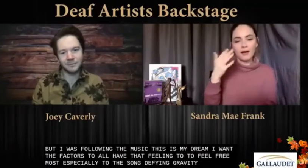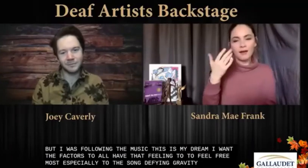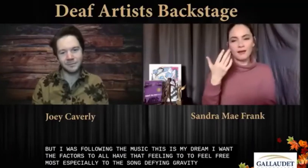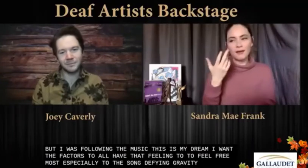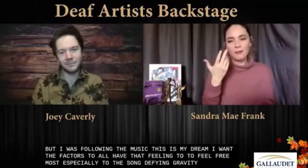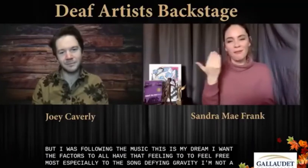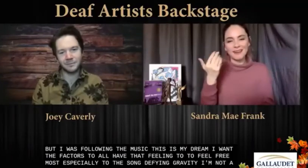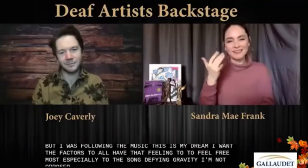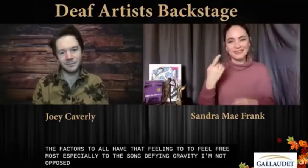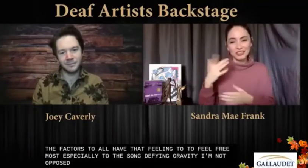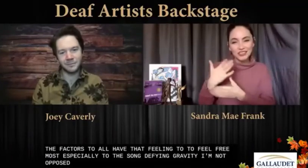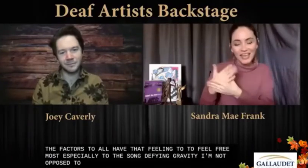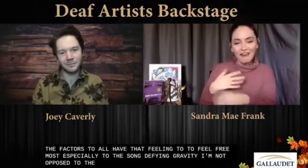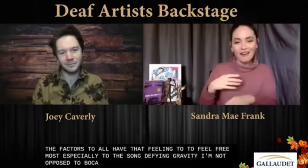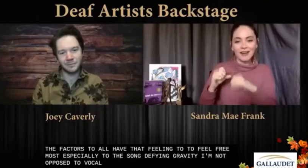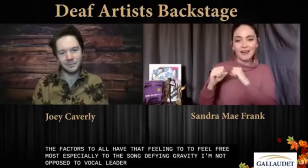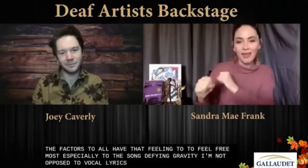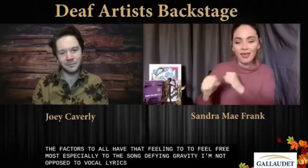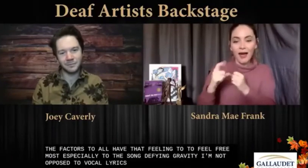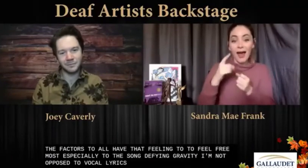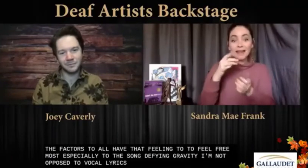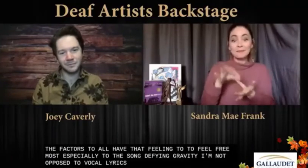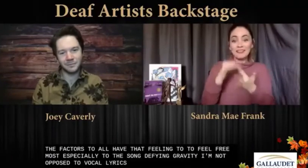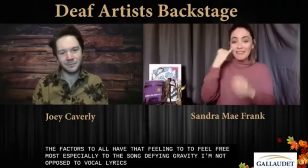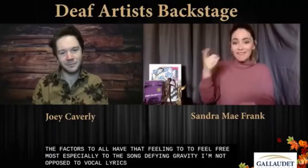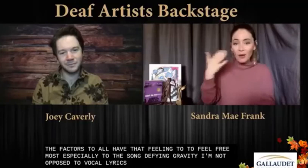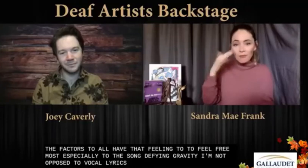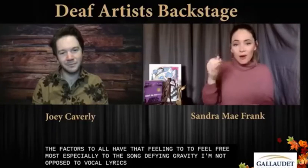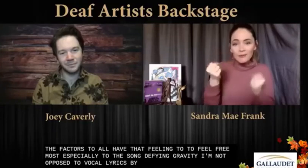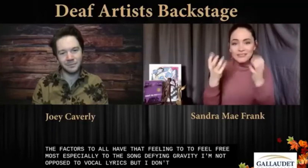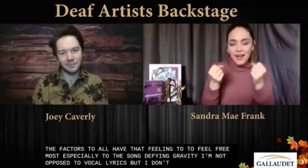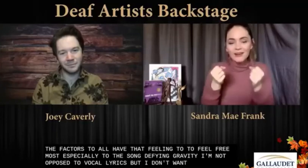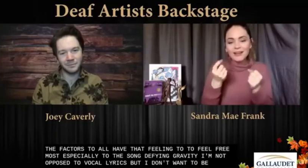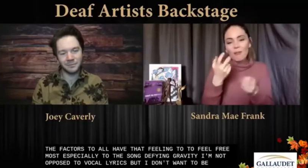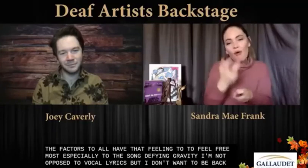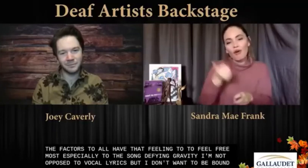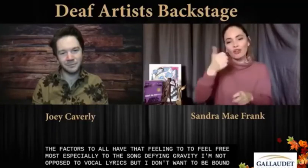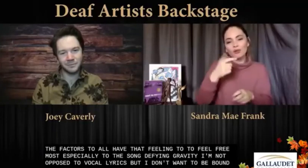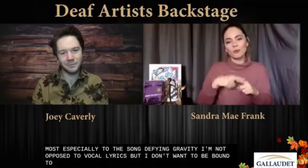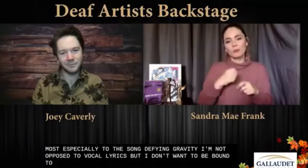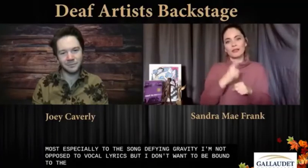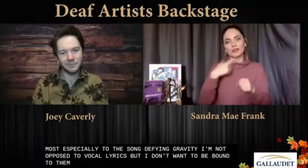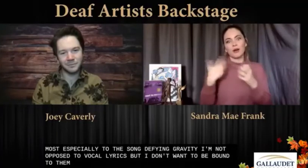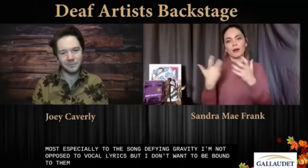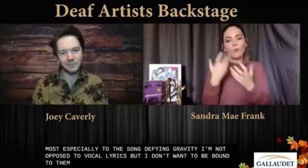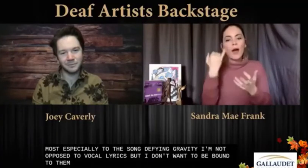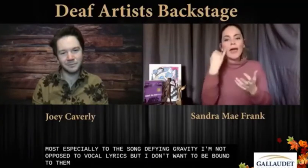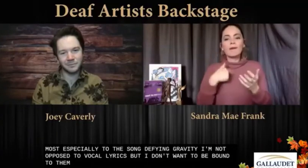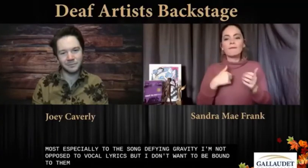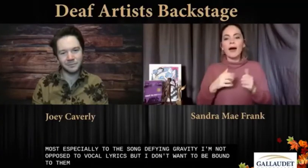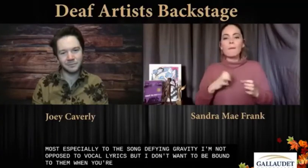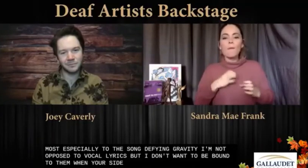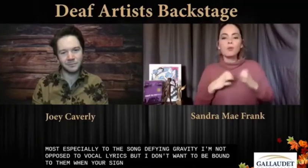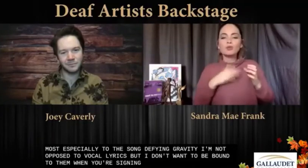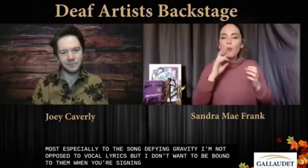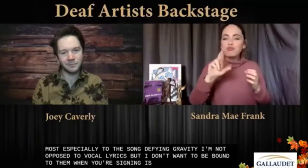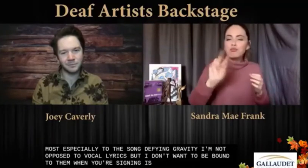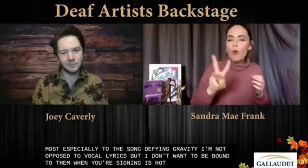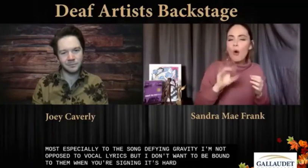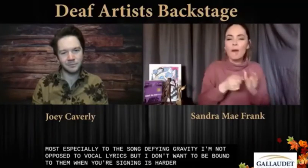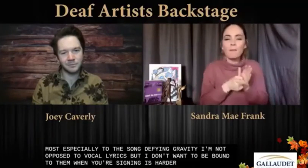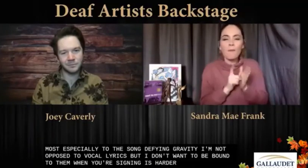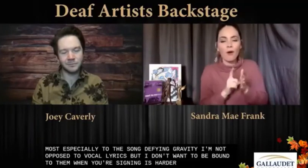i'm not opposed to vocal lyrics uh but i don't want to be bound to them when you're signing it's